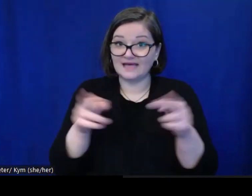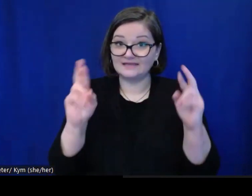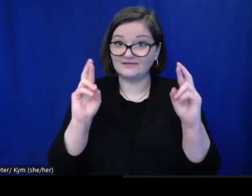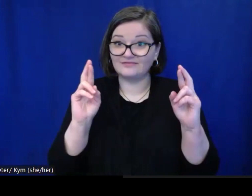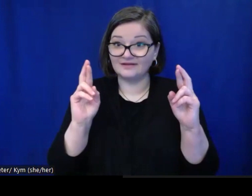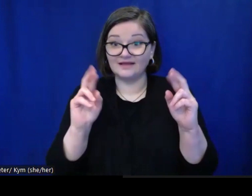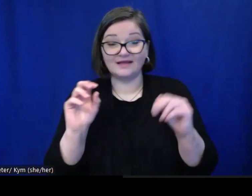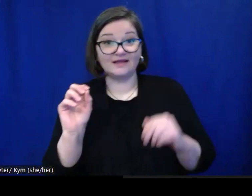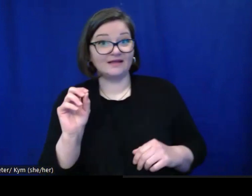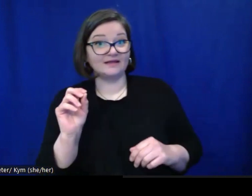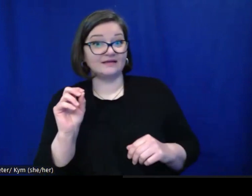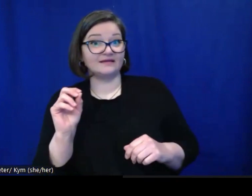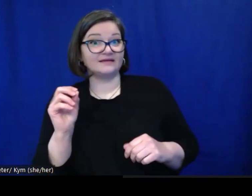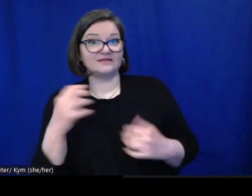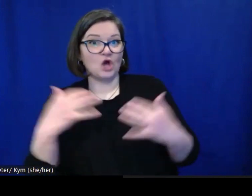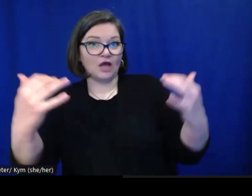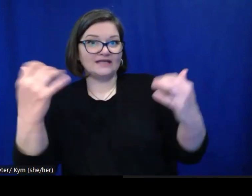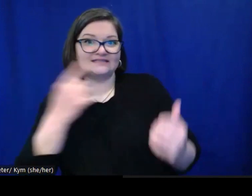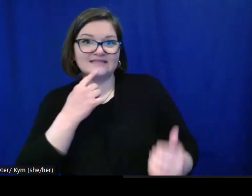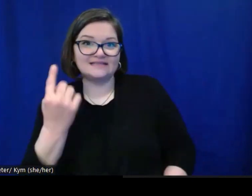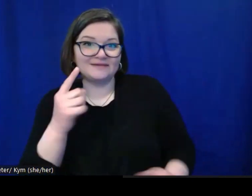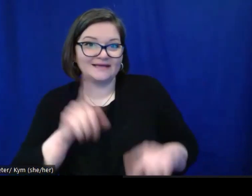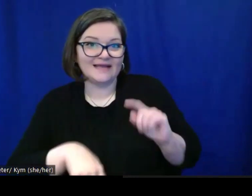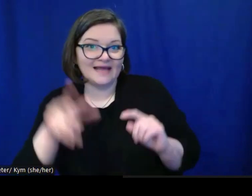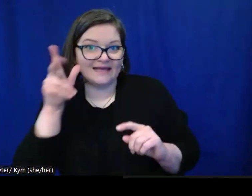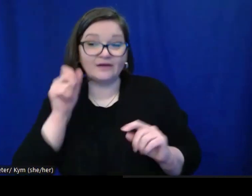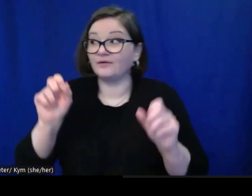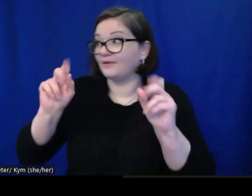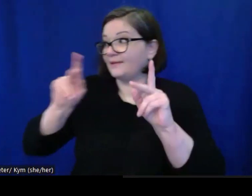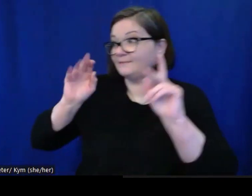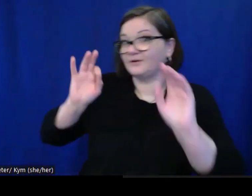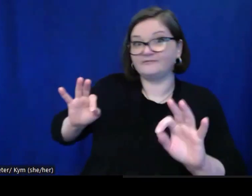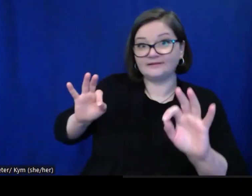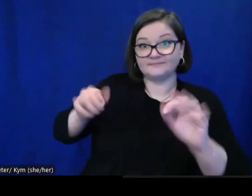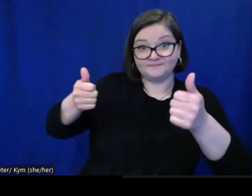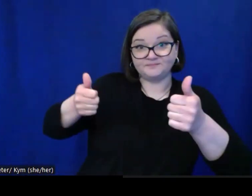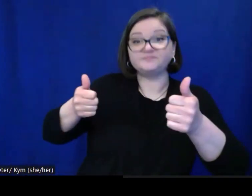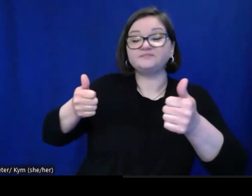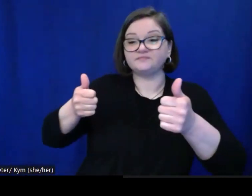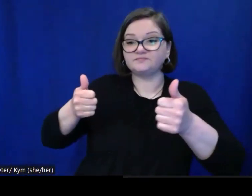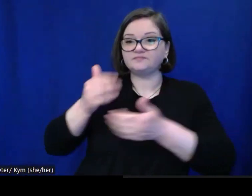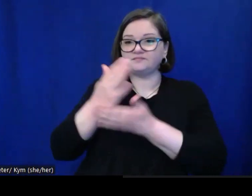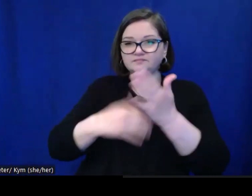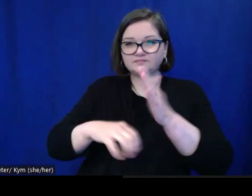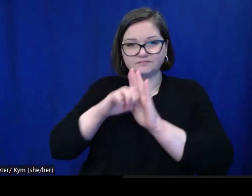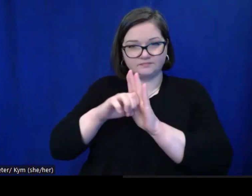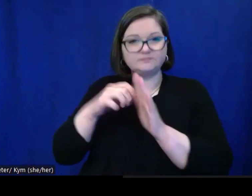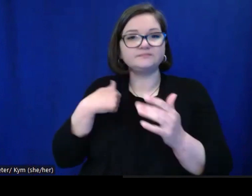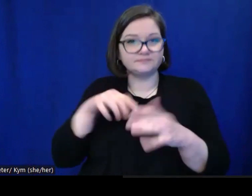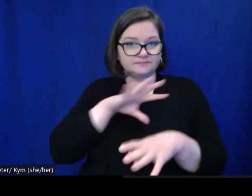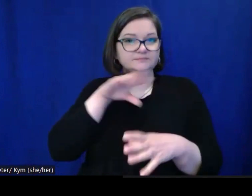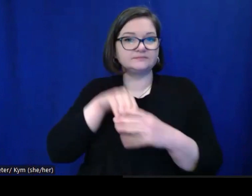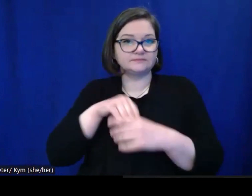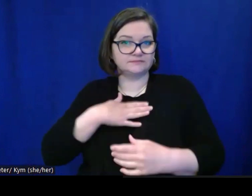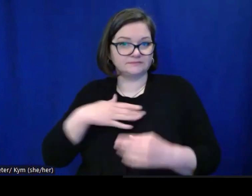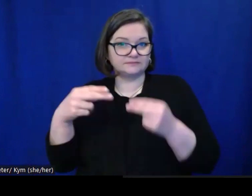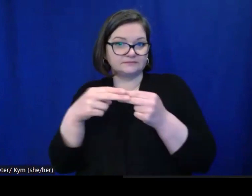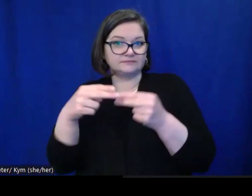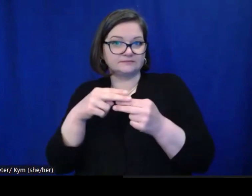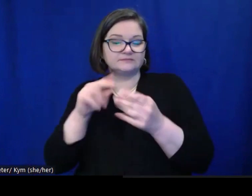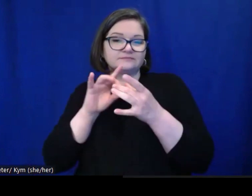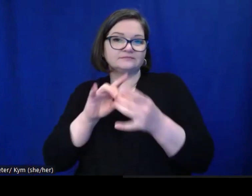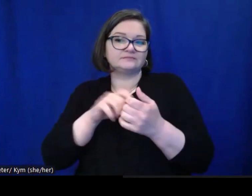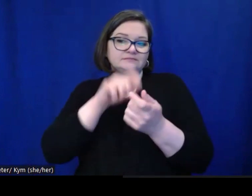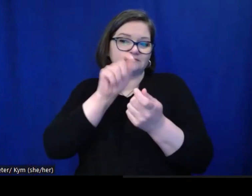Okay, good. Okay, perfect. So I did put some examples in there about specifics on how